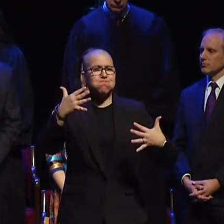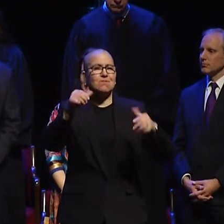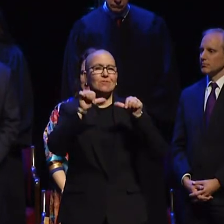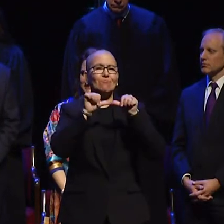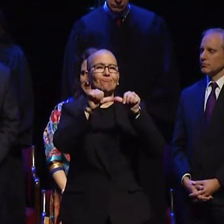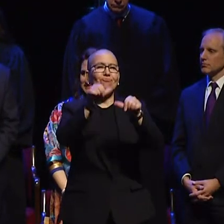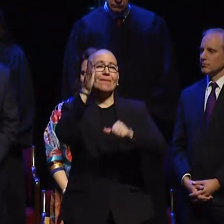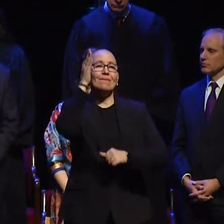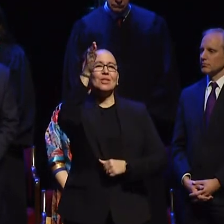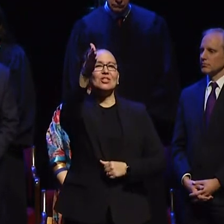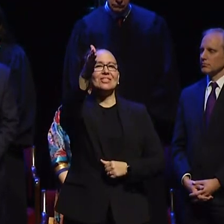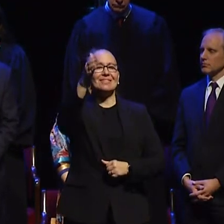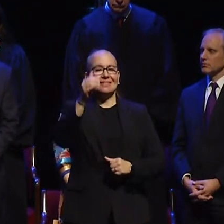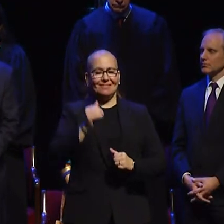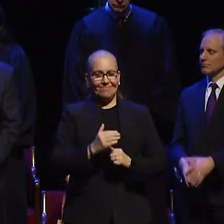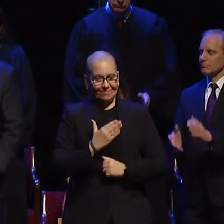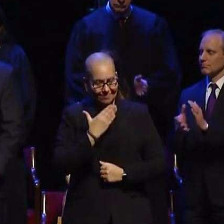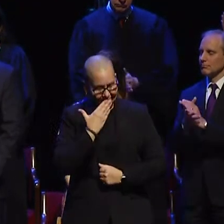Mopidaye.